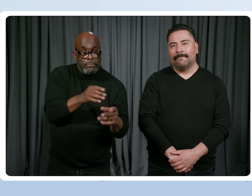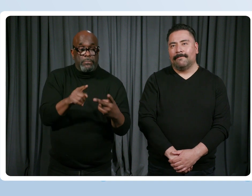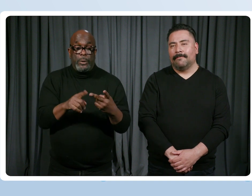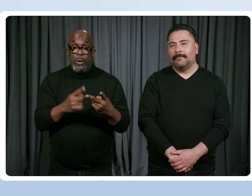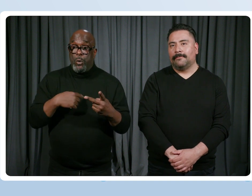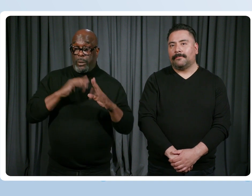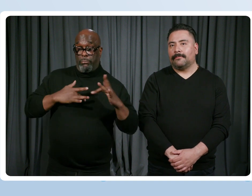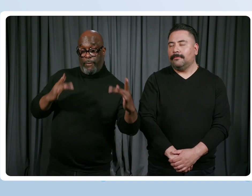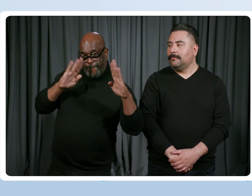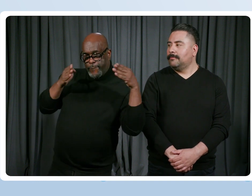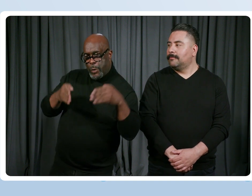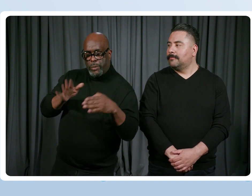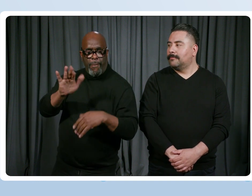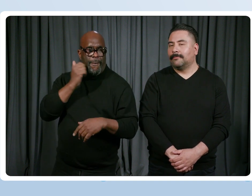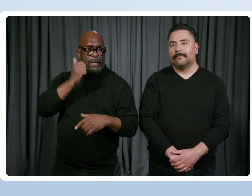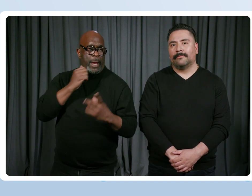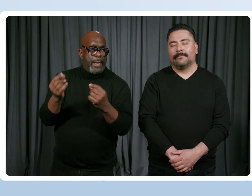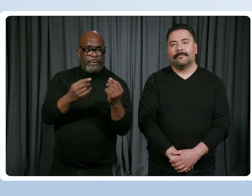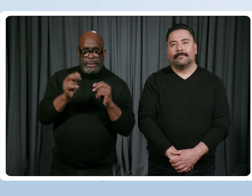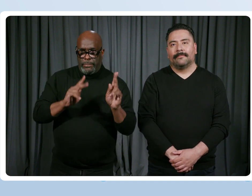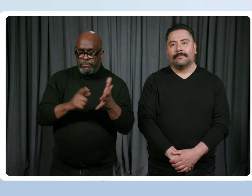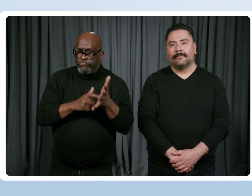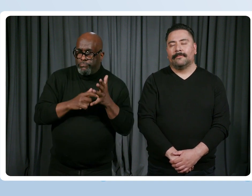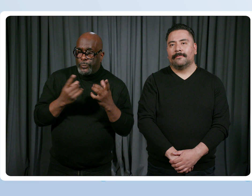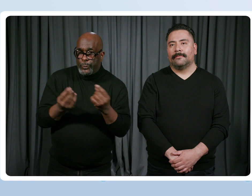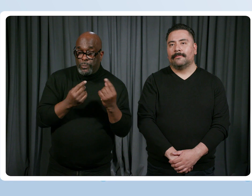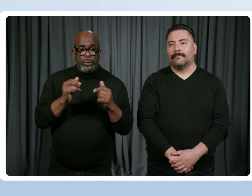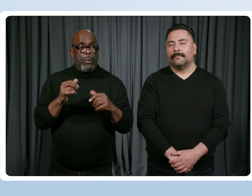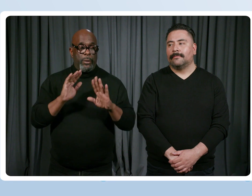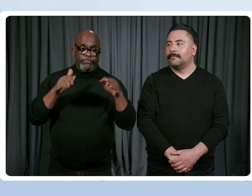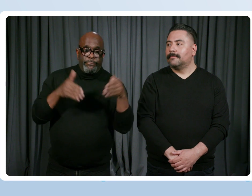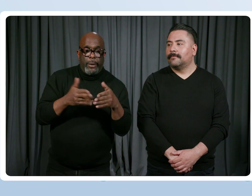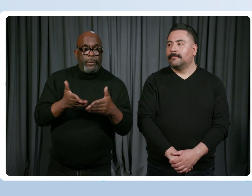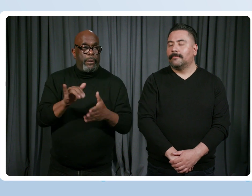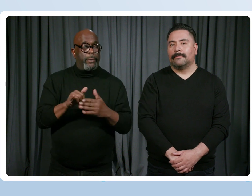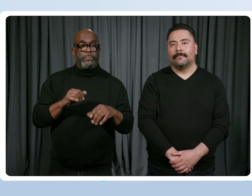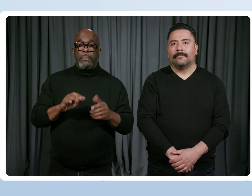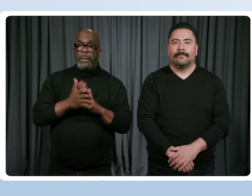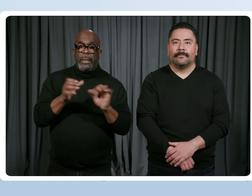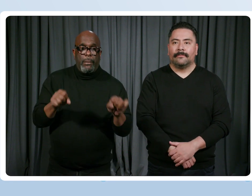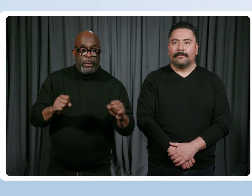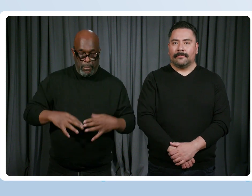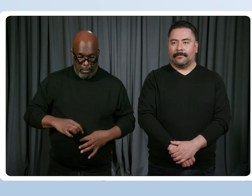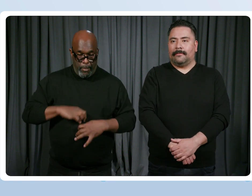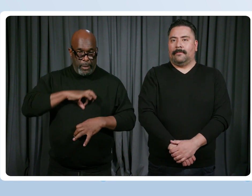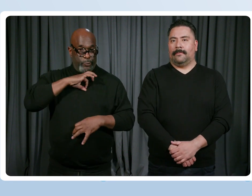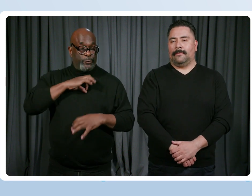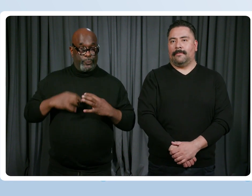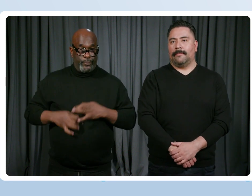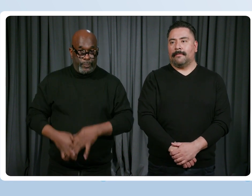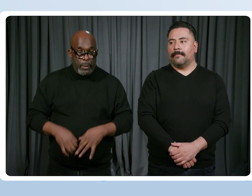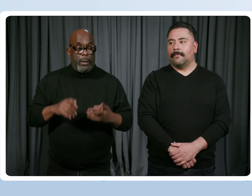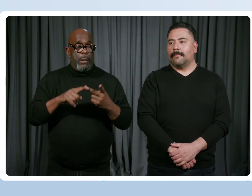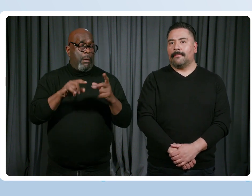we will focus on the everyday activities that people need to do. So we'll do things more like being able to button up your shirt or, again,